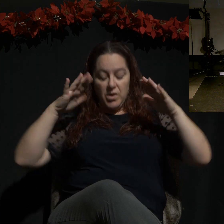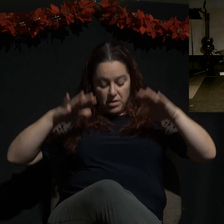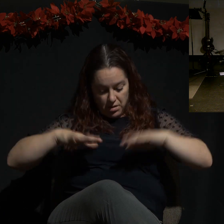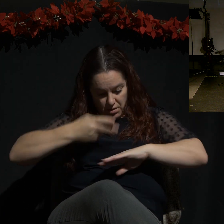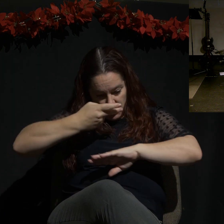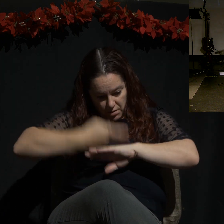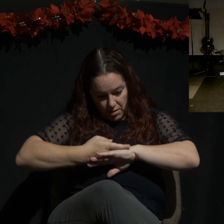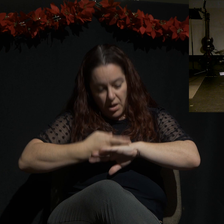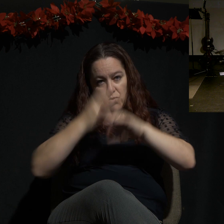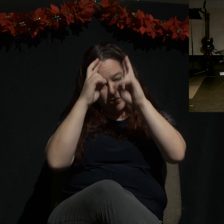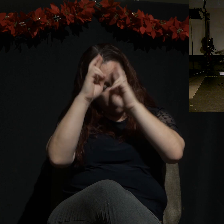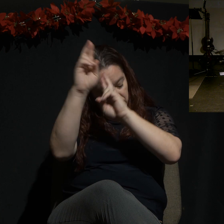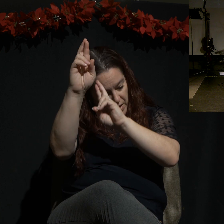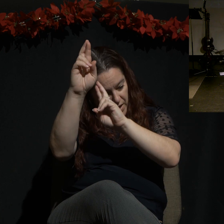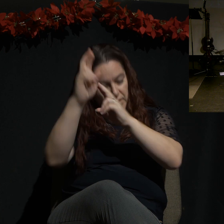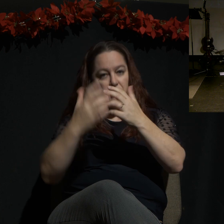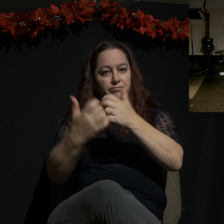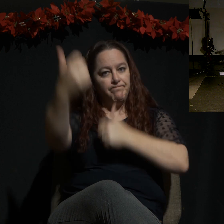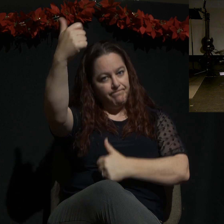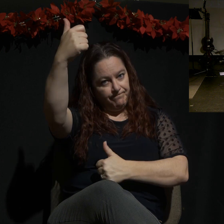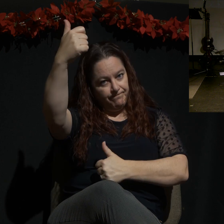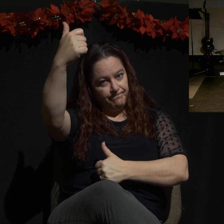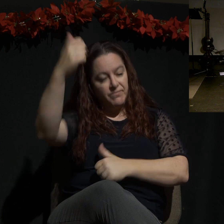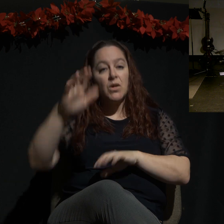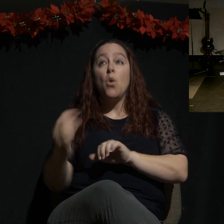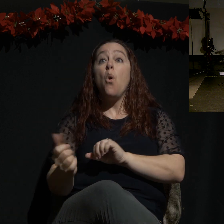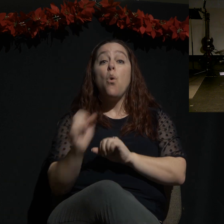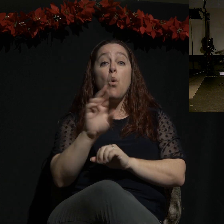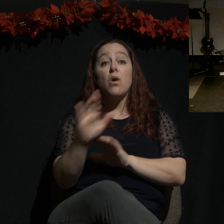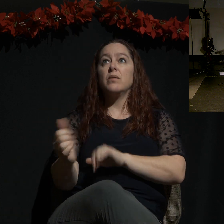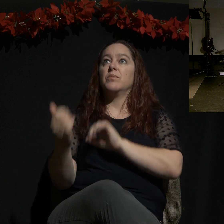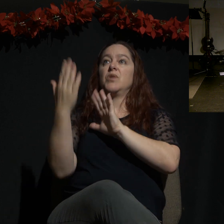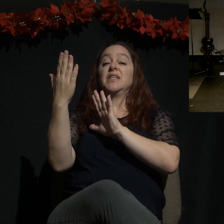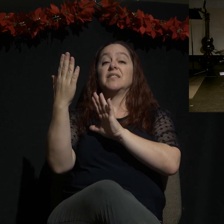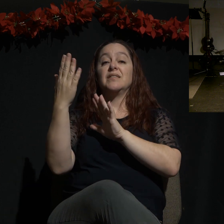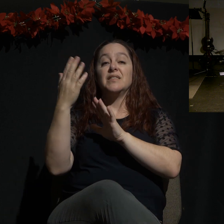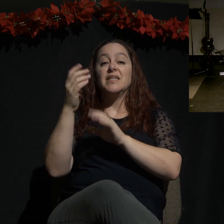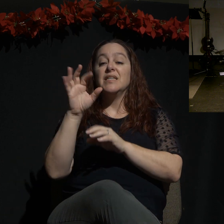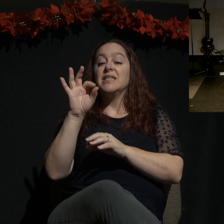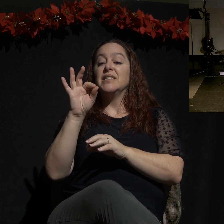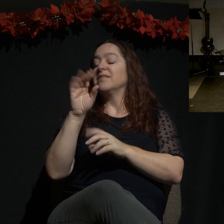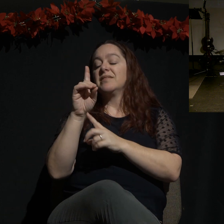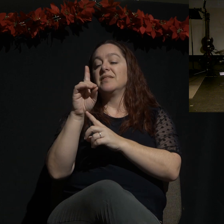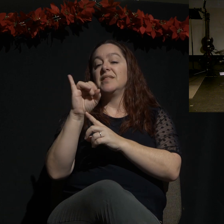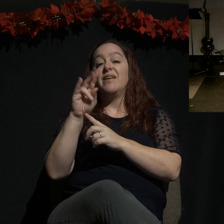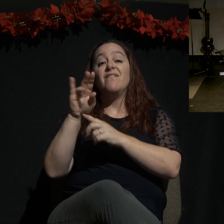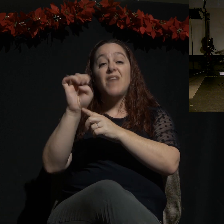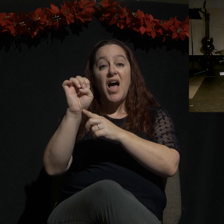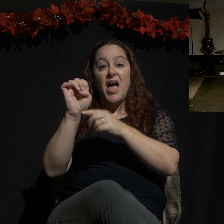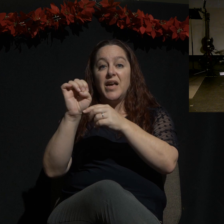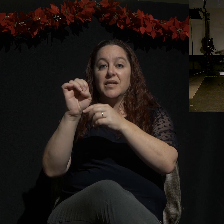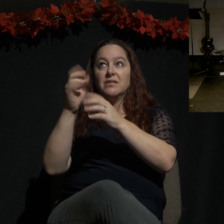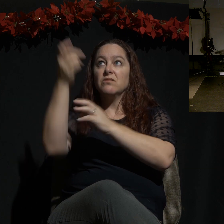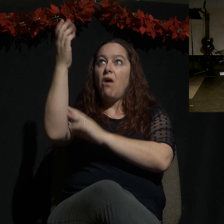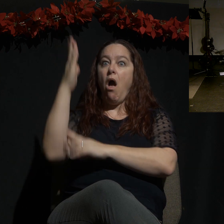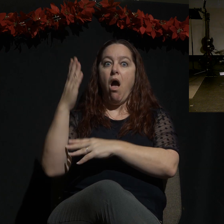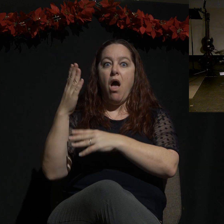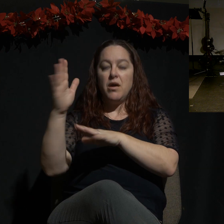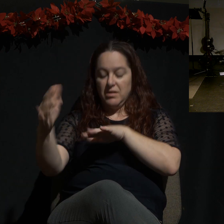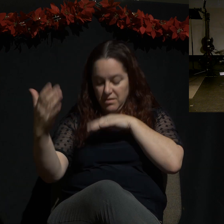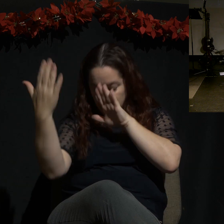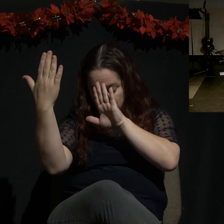respect to like a superior, and in the presence of divine beings, it was meant as a form of worship. And